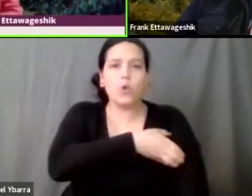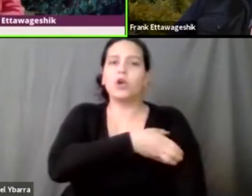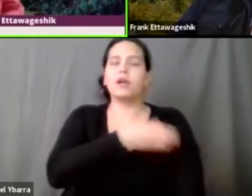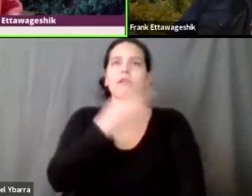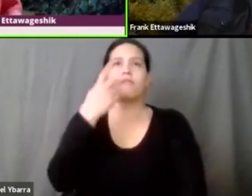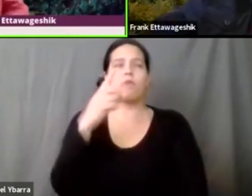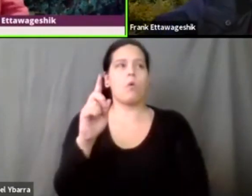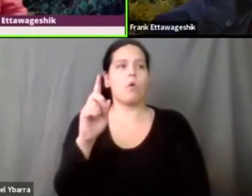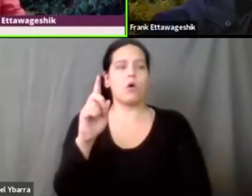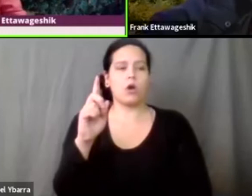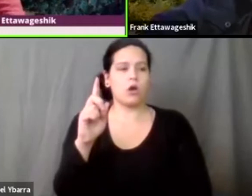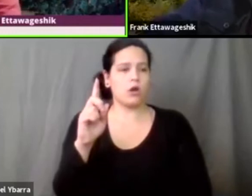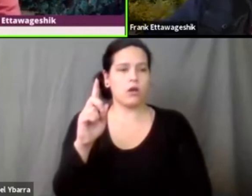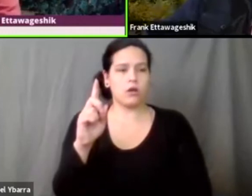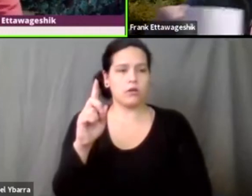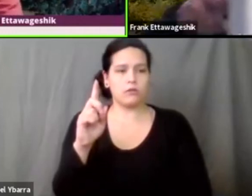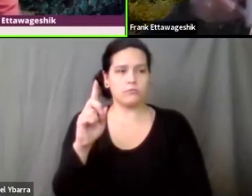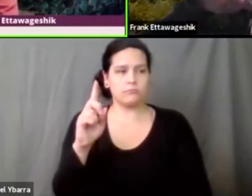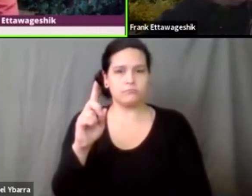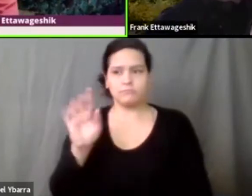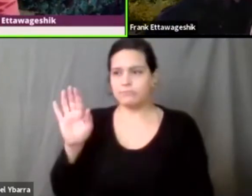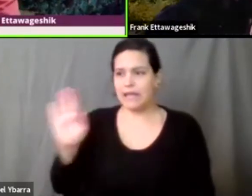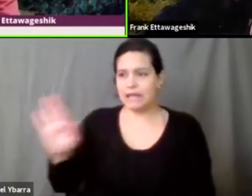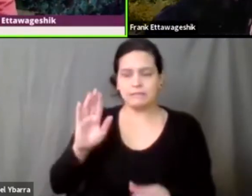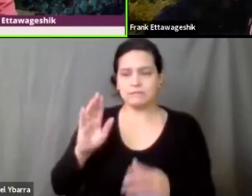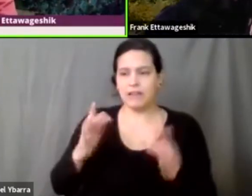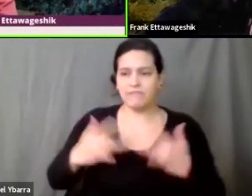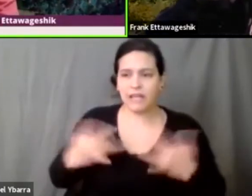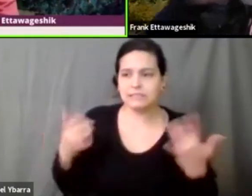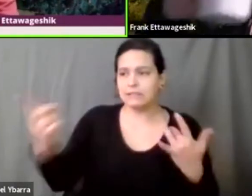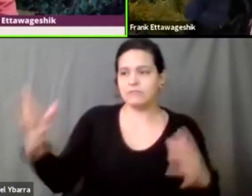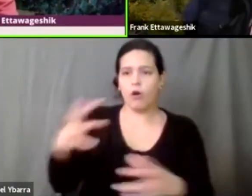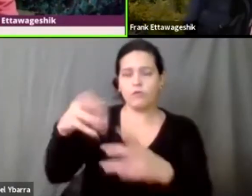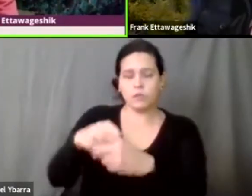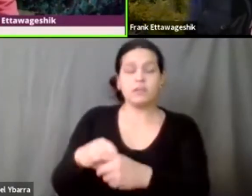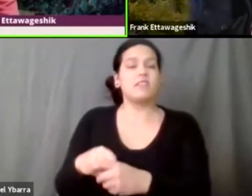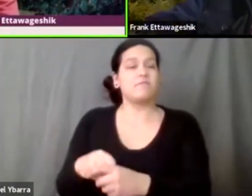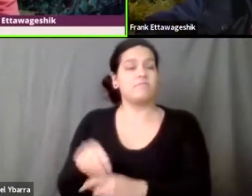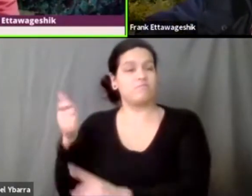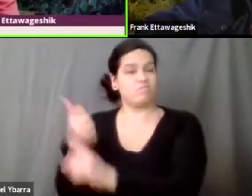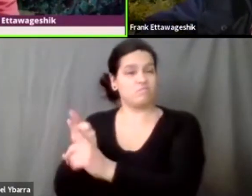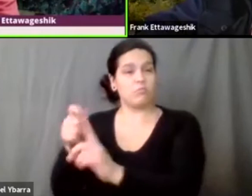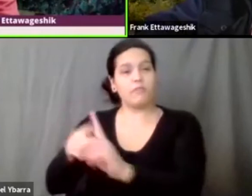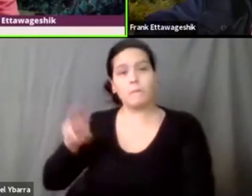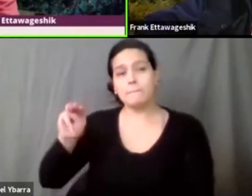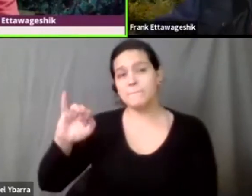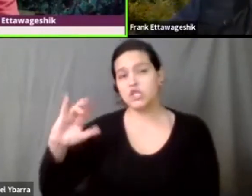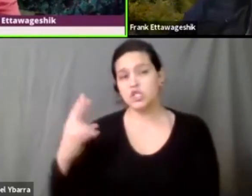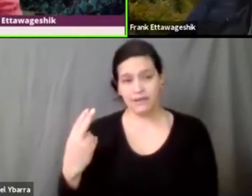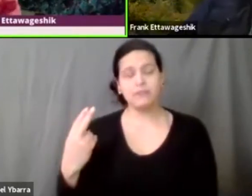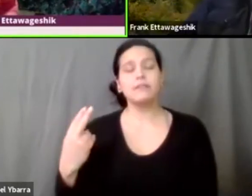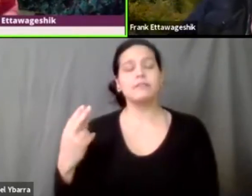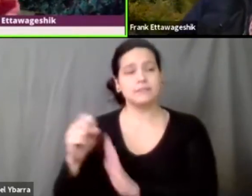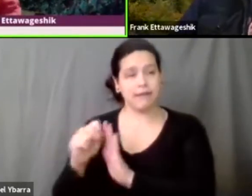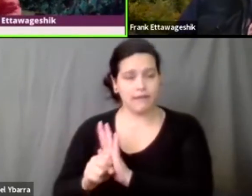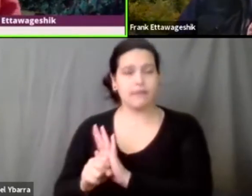events that Frank has been involved with for our people. He's a Michigan native from the Little Traverse Band, Bay Band of